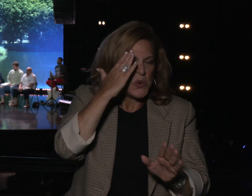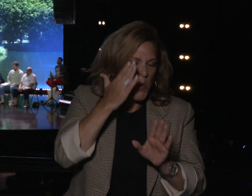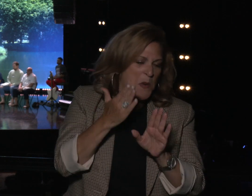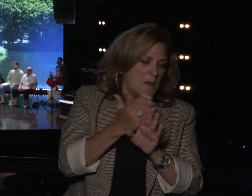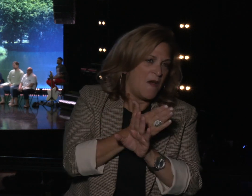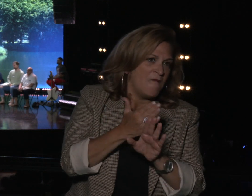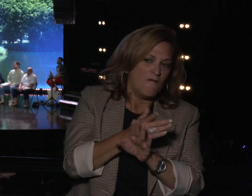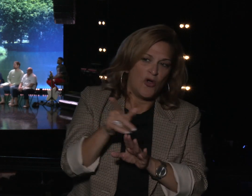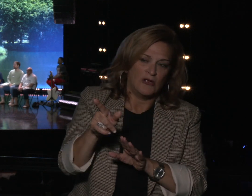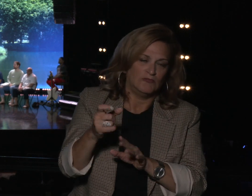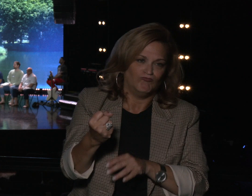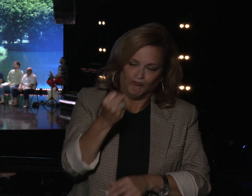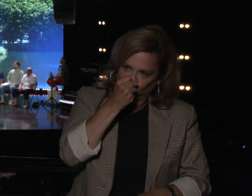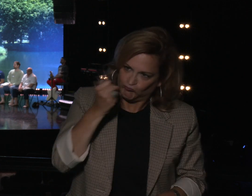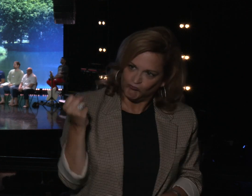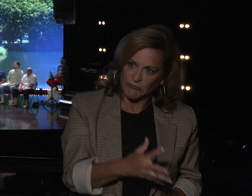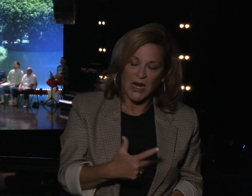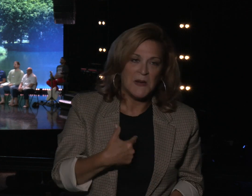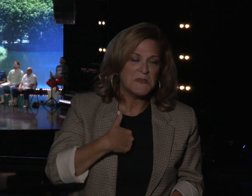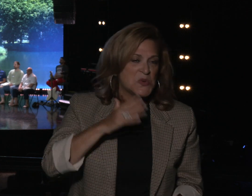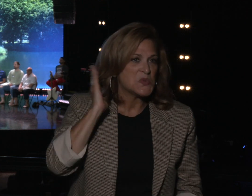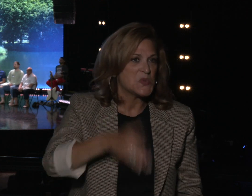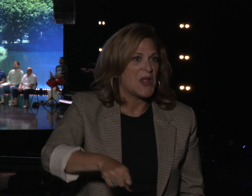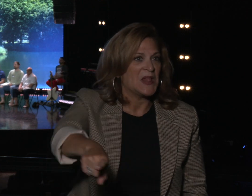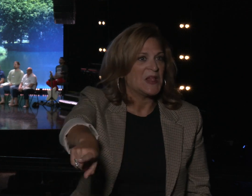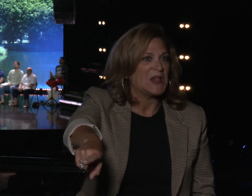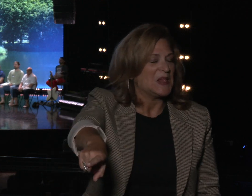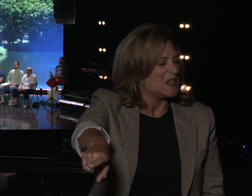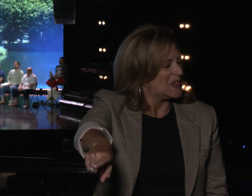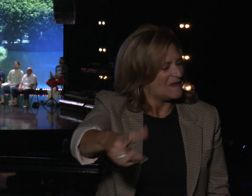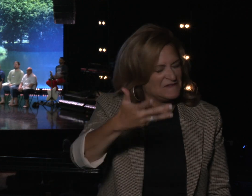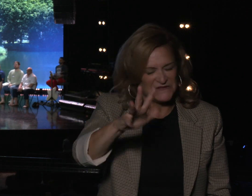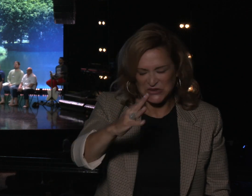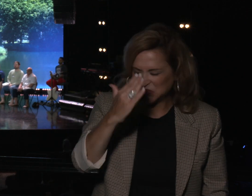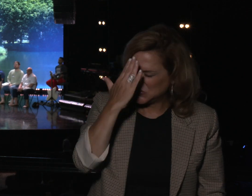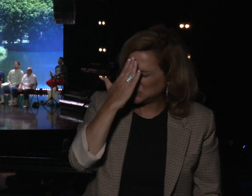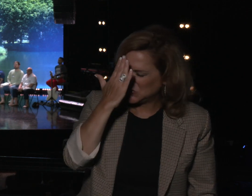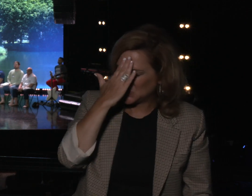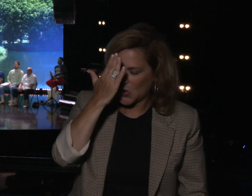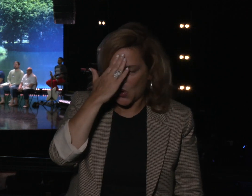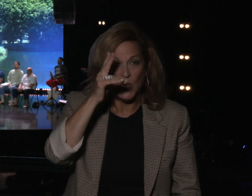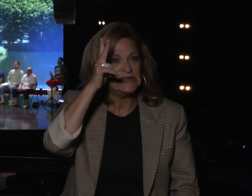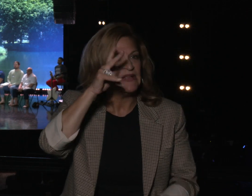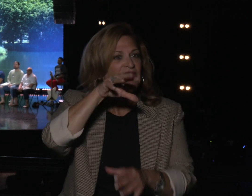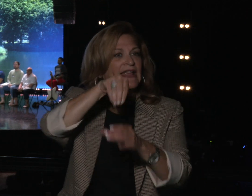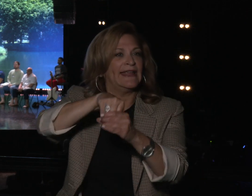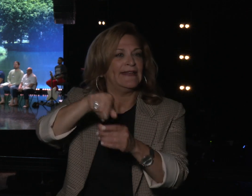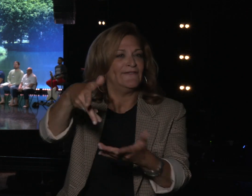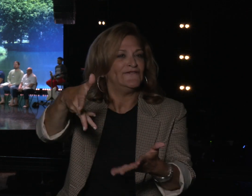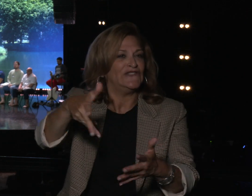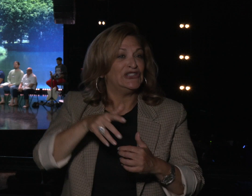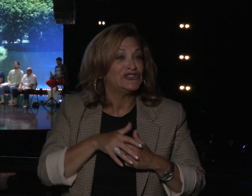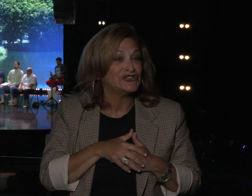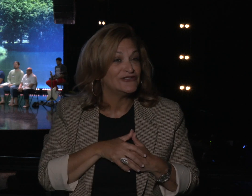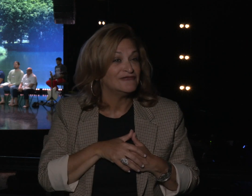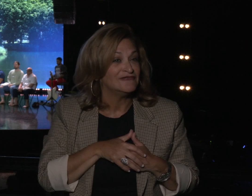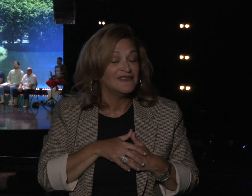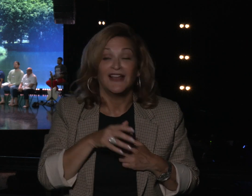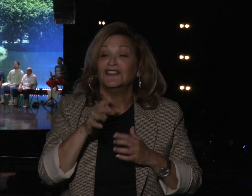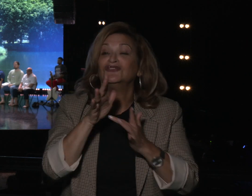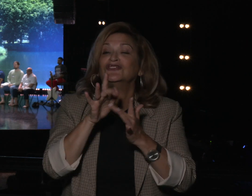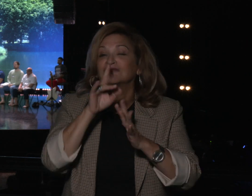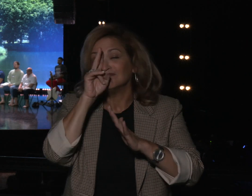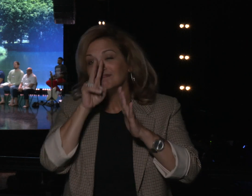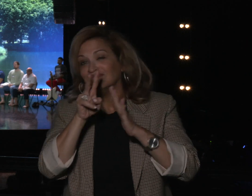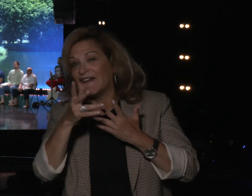verses. He knows what Satan already jumped in his heart. He knew he was betrayed. He knew everything that was happening. And despite